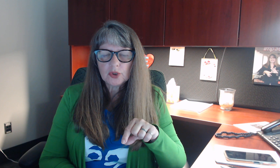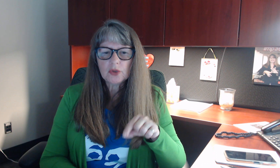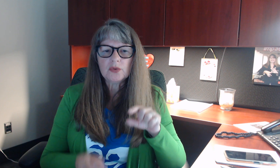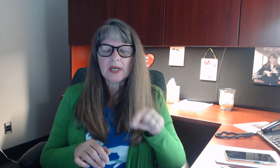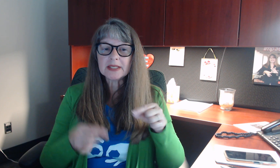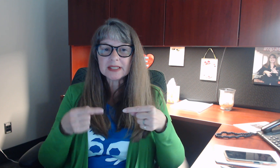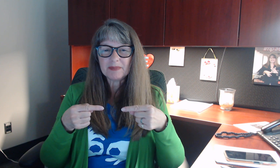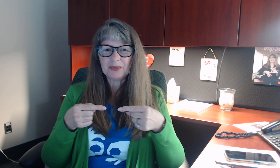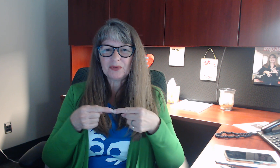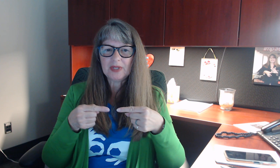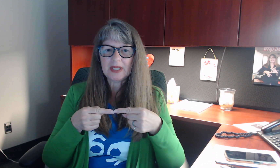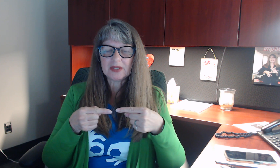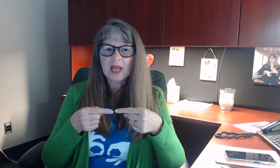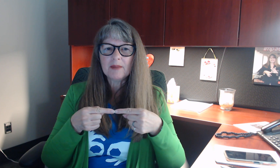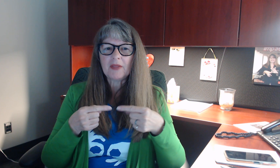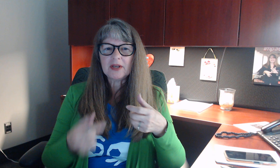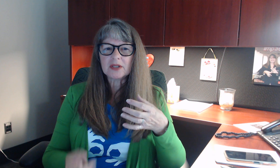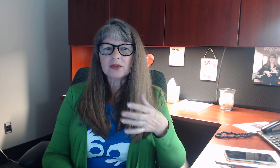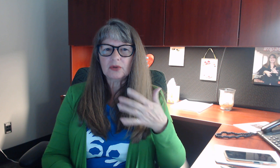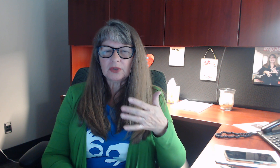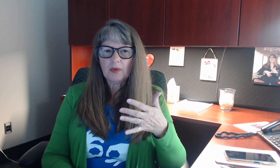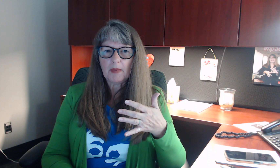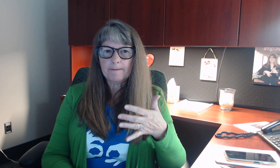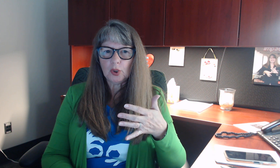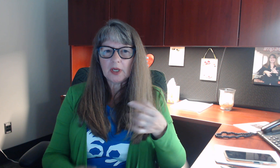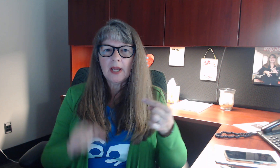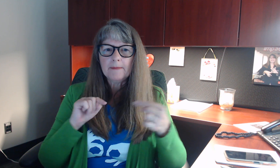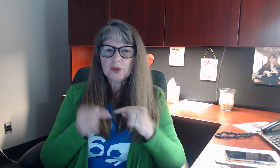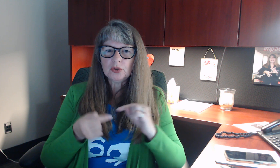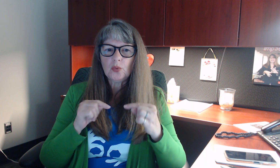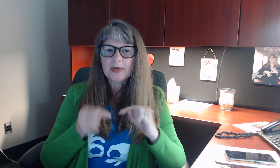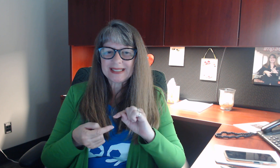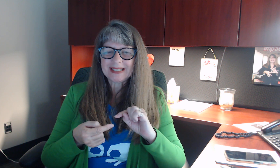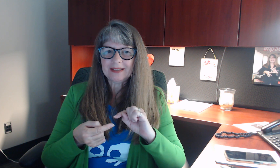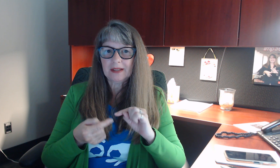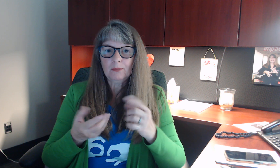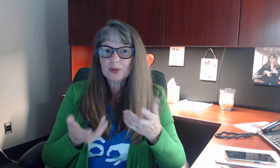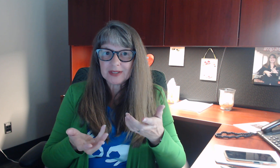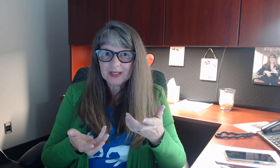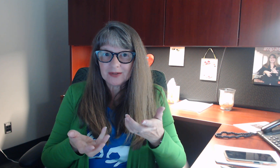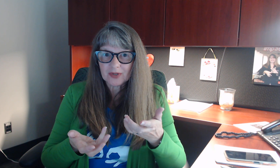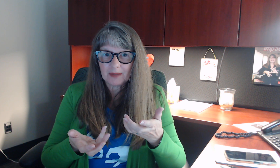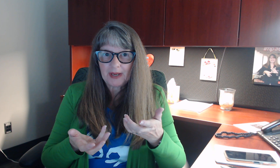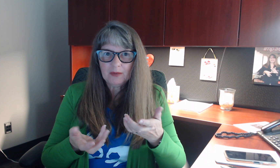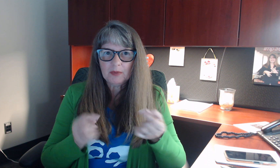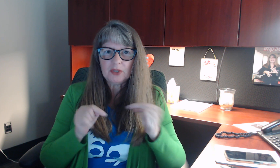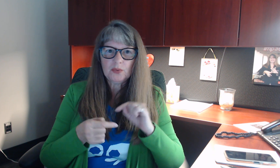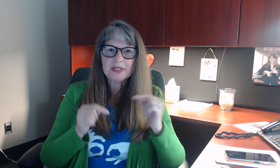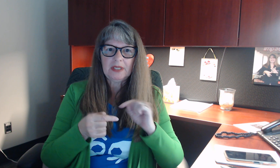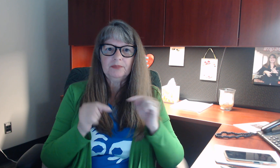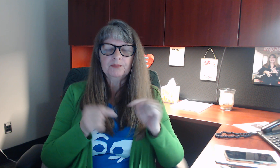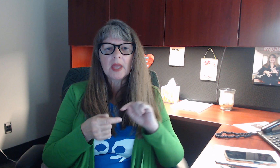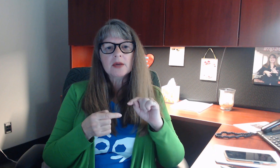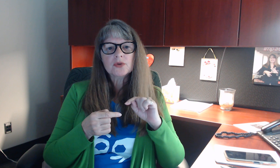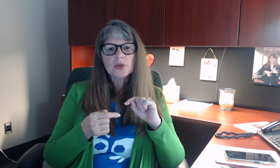choose. I see some people do this, but I think it's because they're learning from a book, but you twist it, and which makes sense, like pain would be twisting.